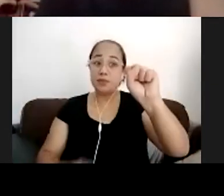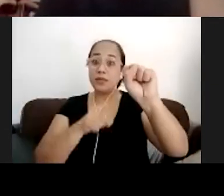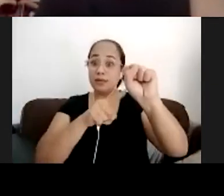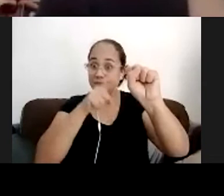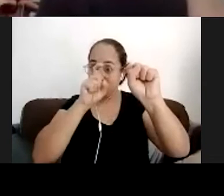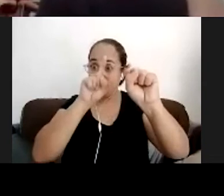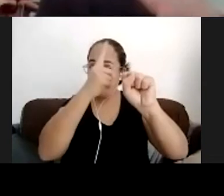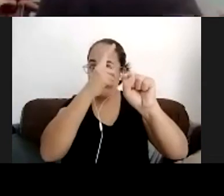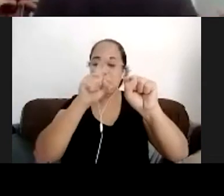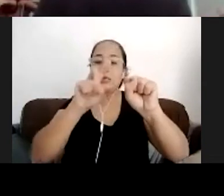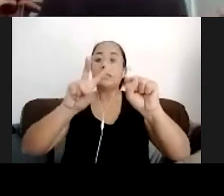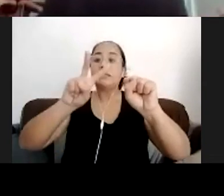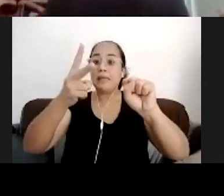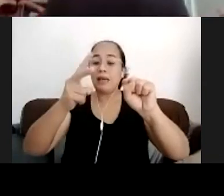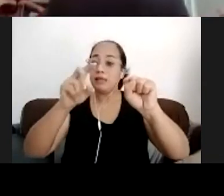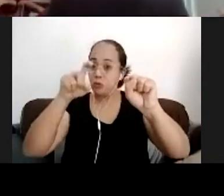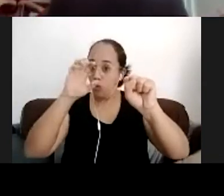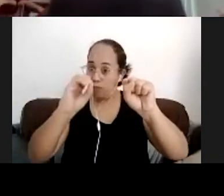the third has to be predicate.